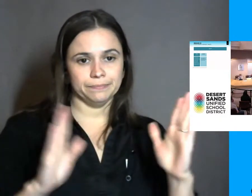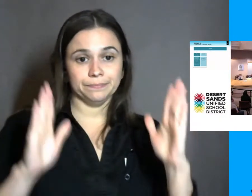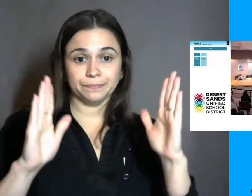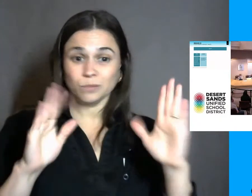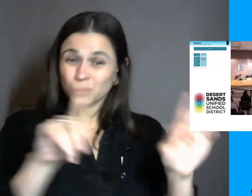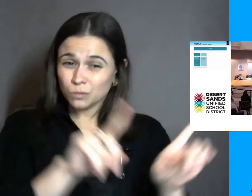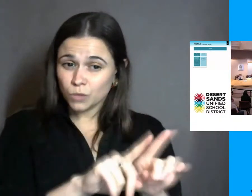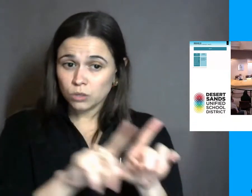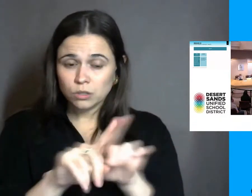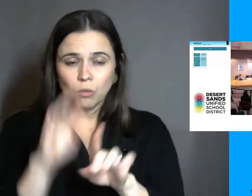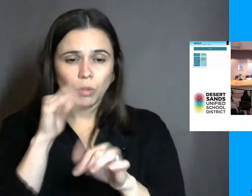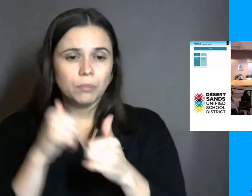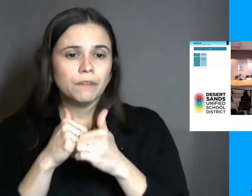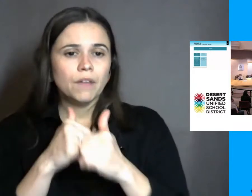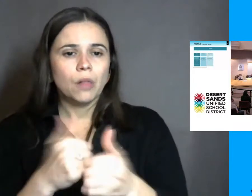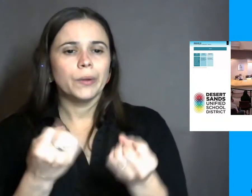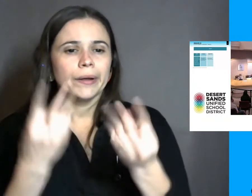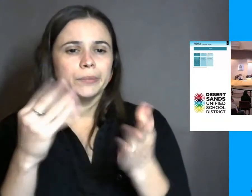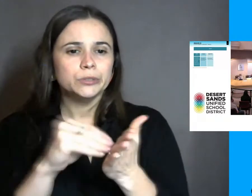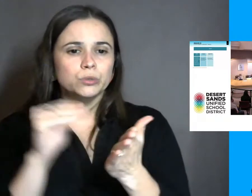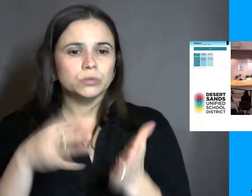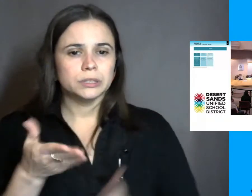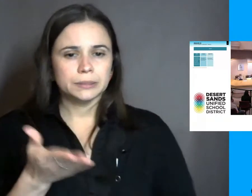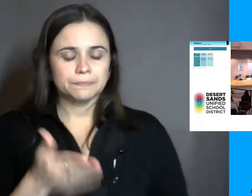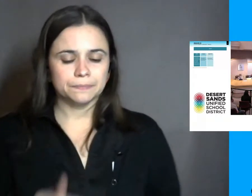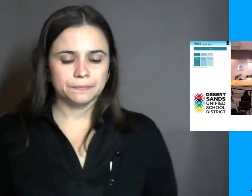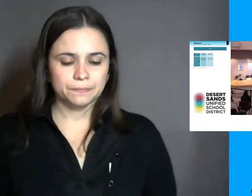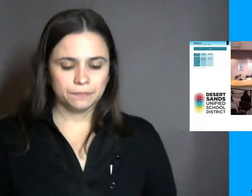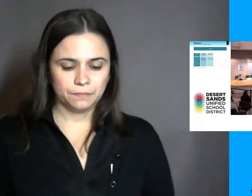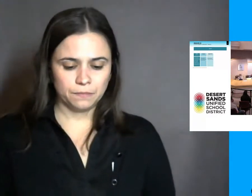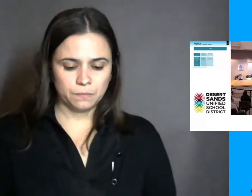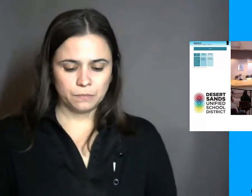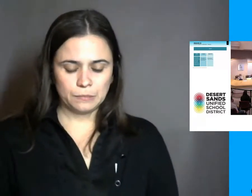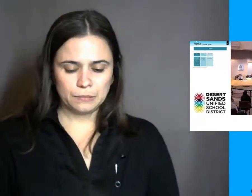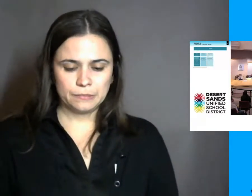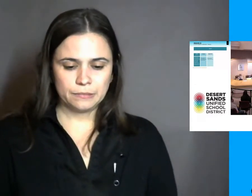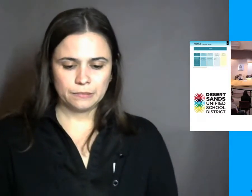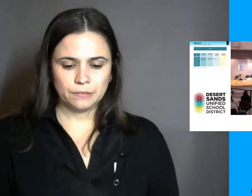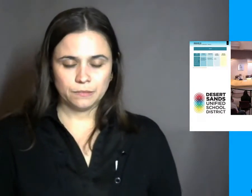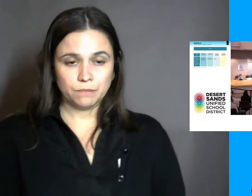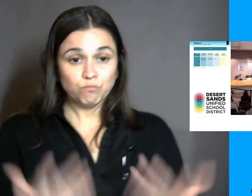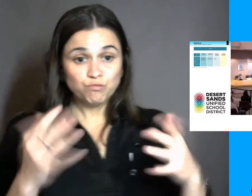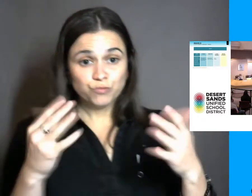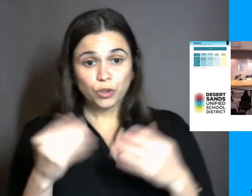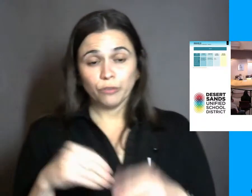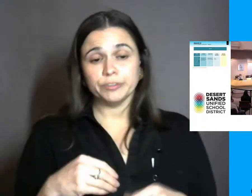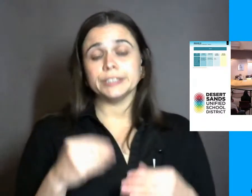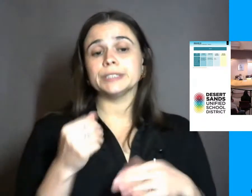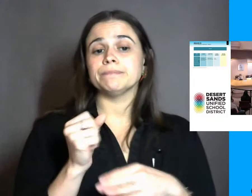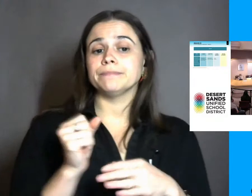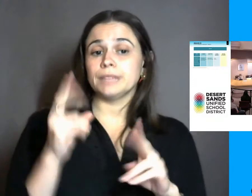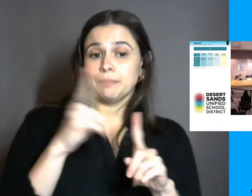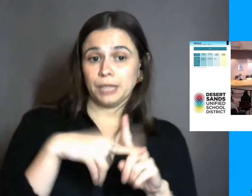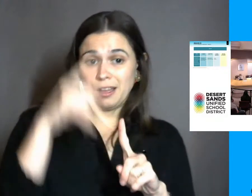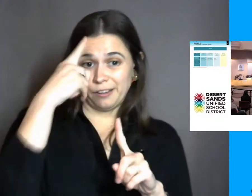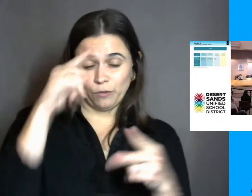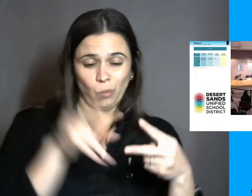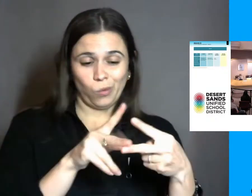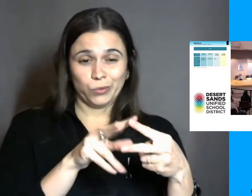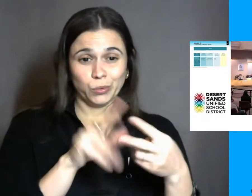enrollment at that site. So we submitted those applications for Hoover and La Quinta, and we did get the